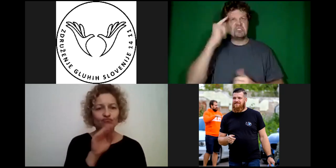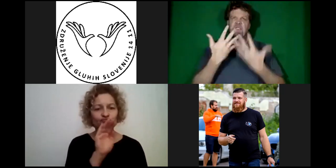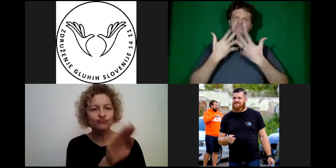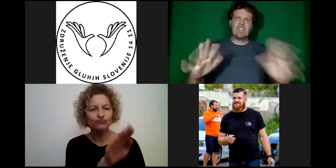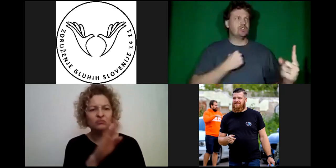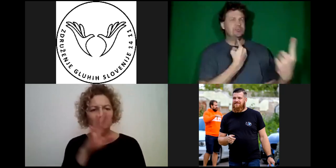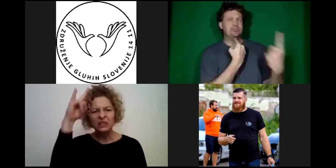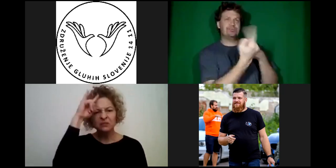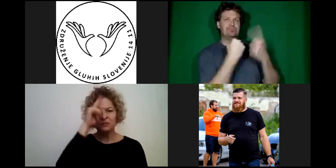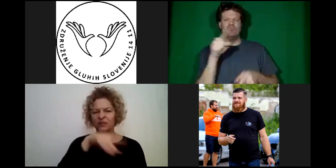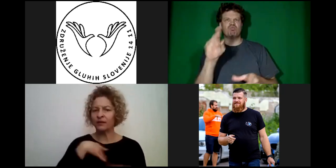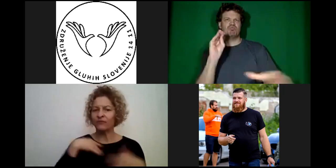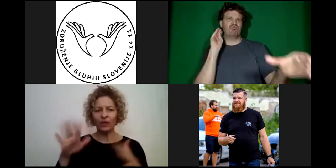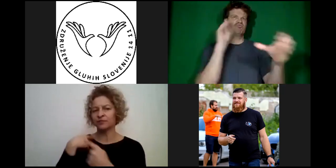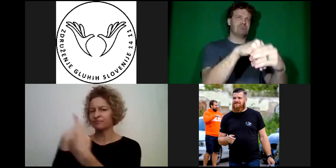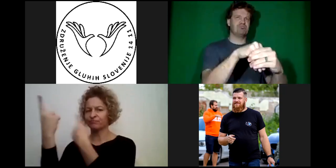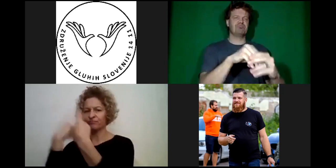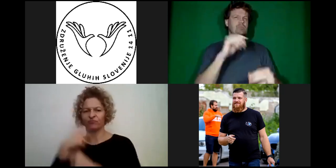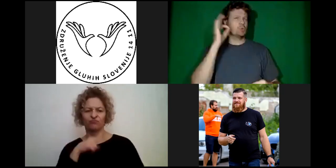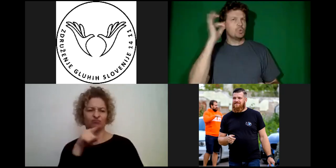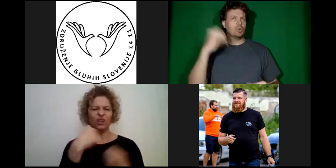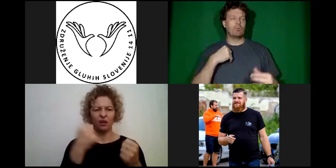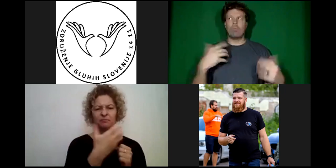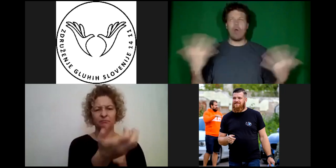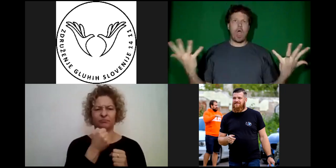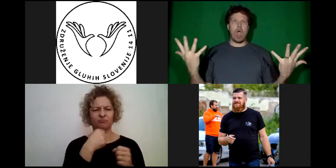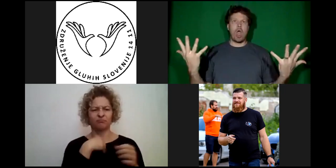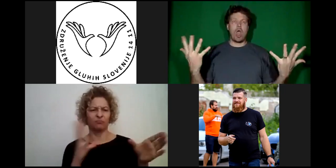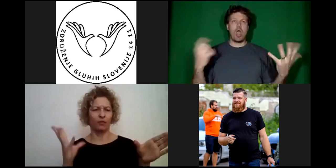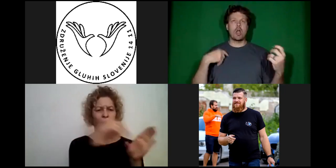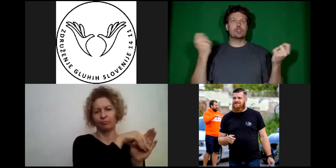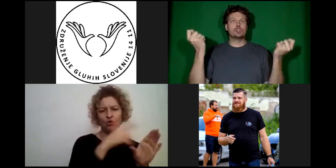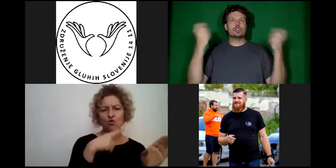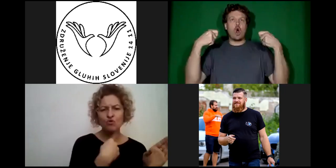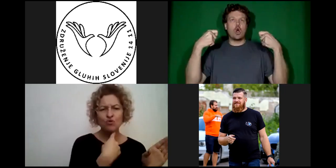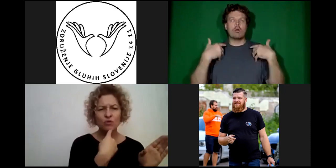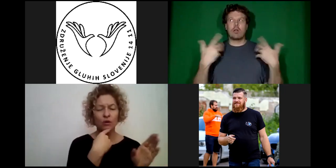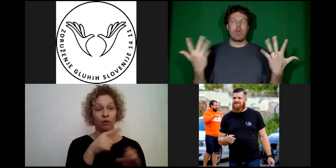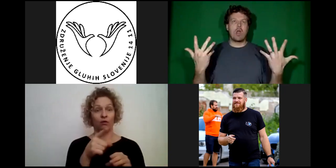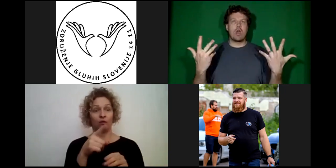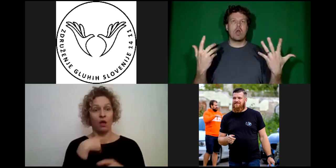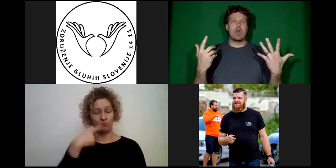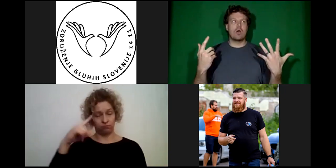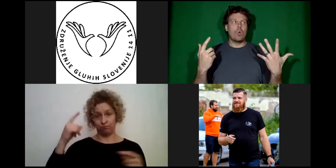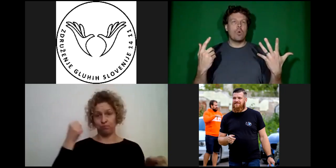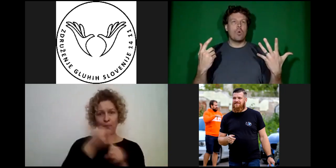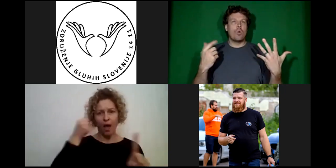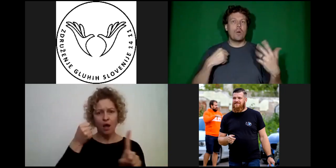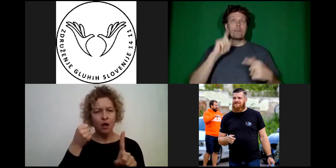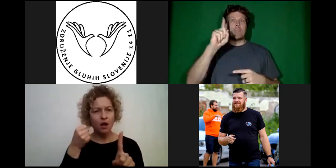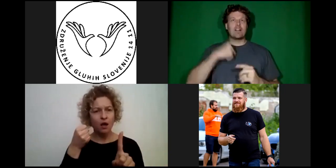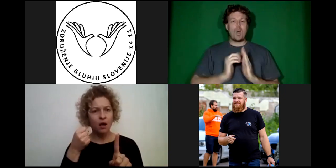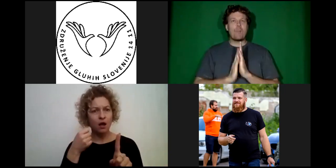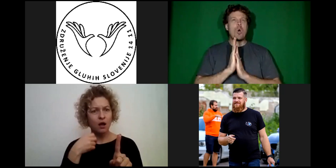gave me permission to play once. Coach came up to me and said, I've had a talk with the president of the Basketball Federation. You